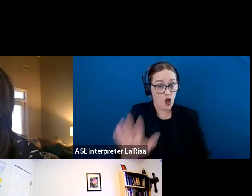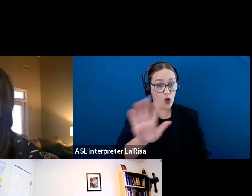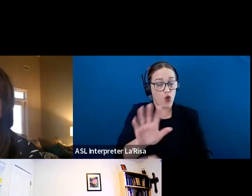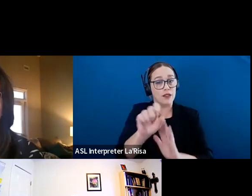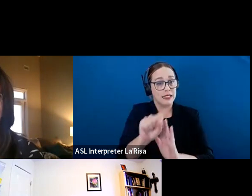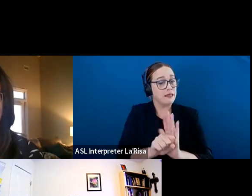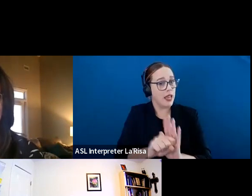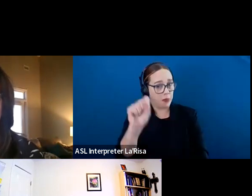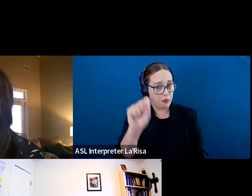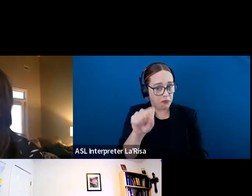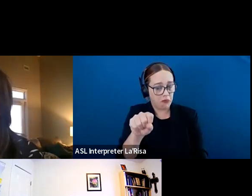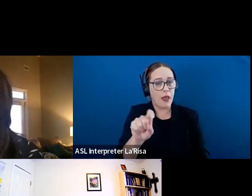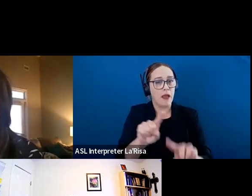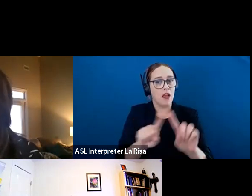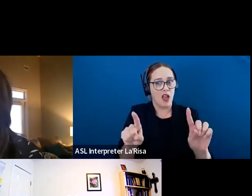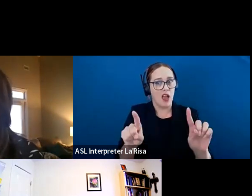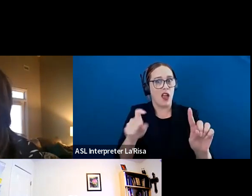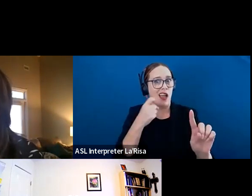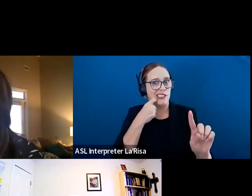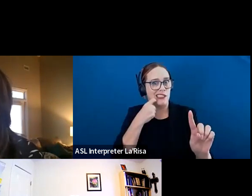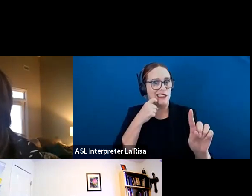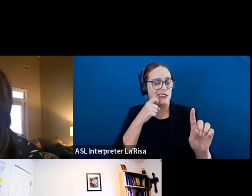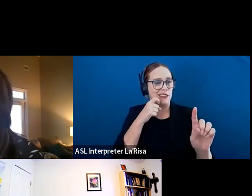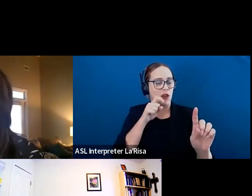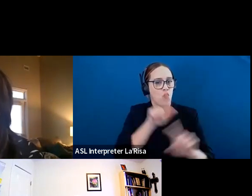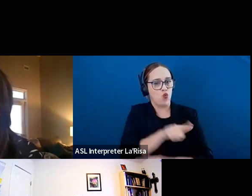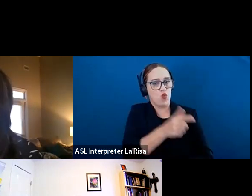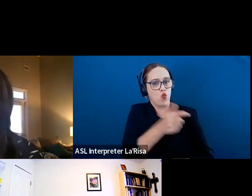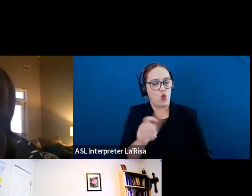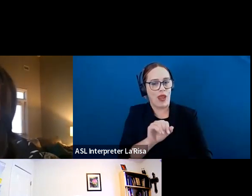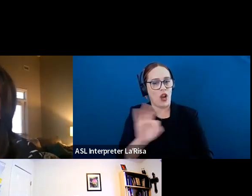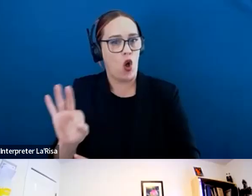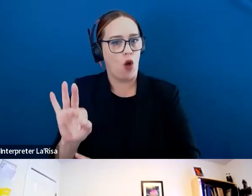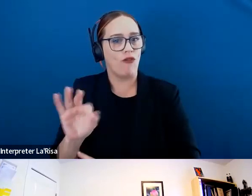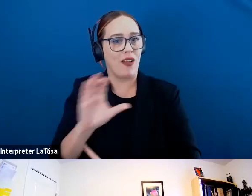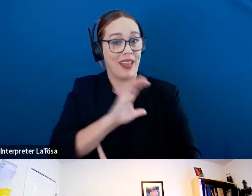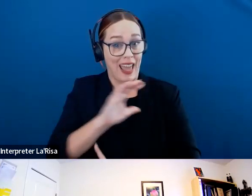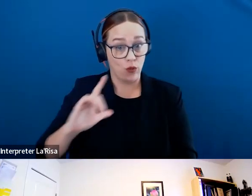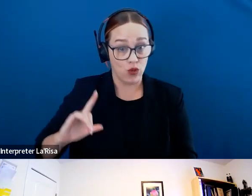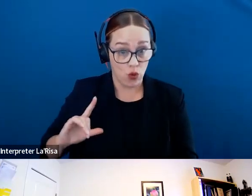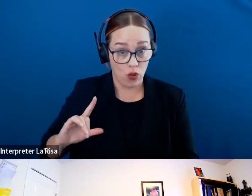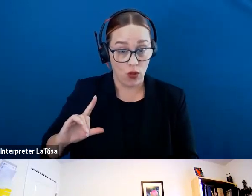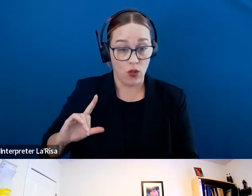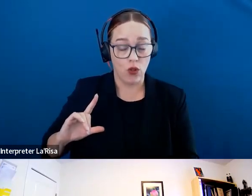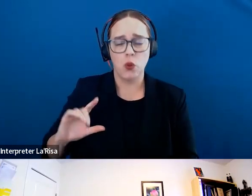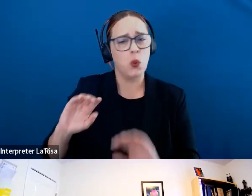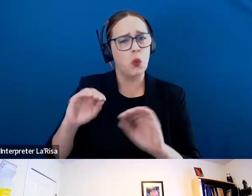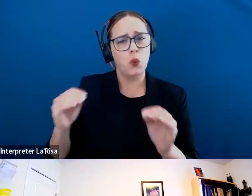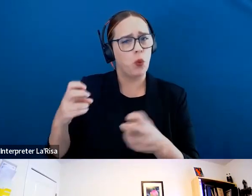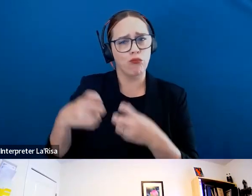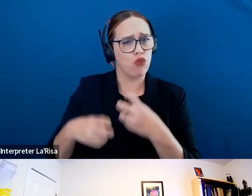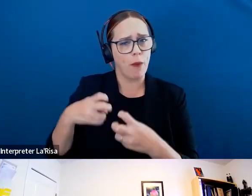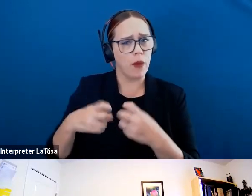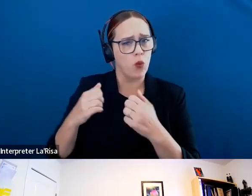our Independent Living Council. I've just recently rotated off. Oh, good. But you know, and I don't have any problem with any of our independent